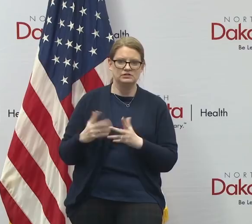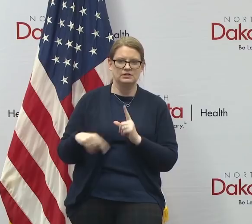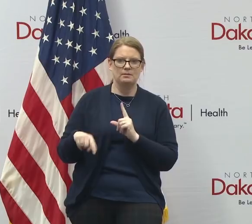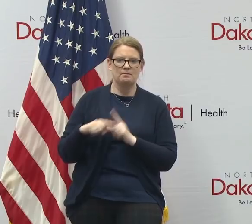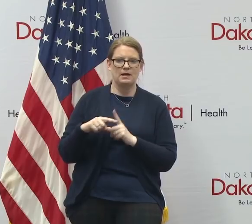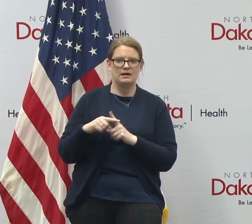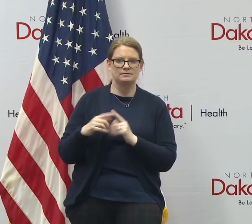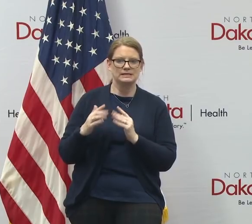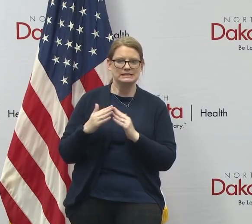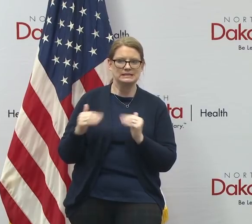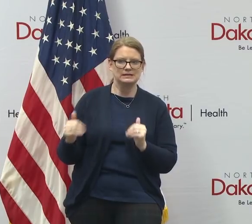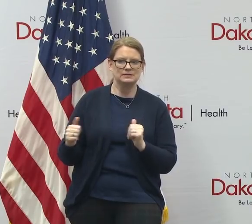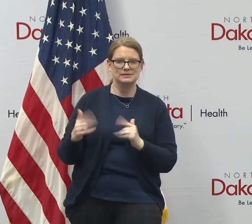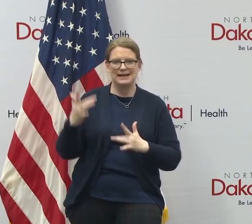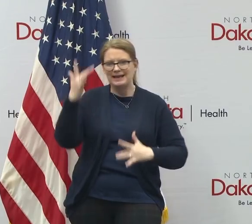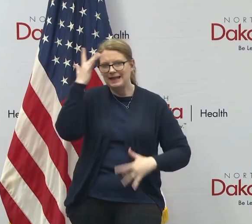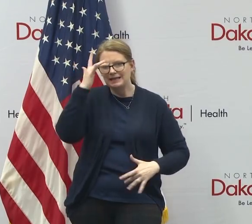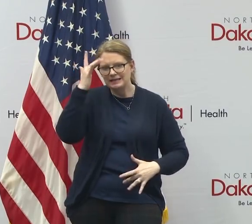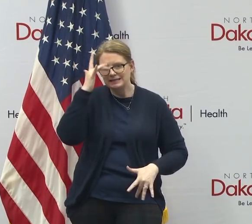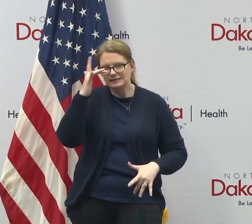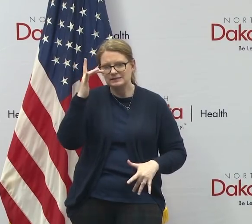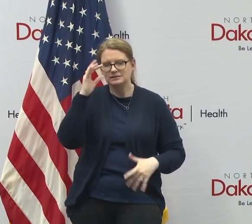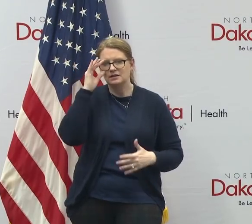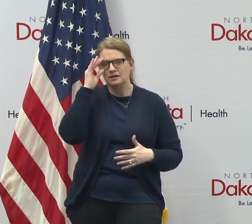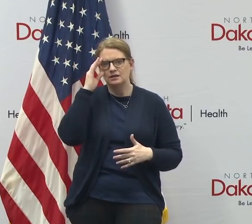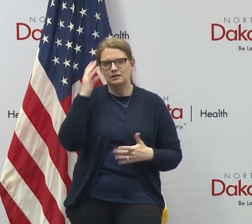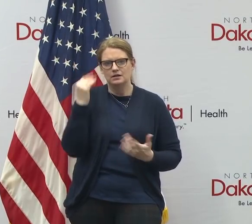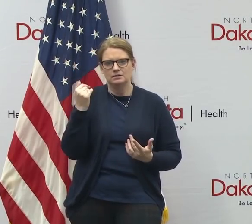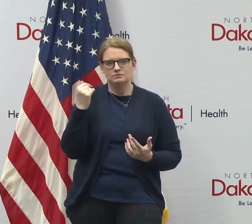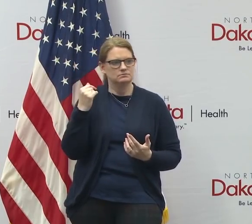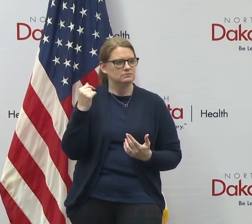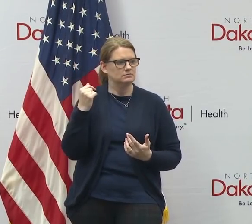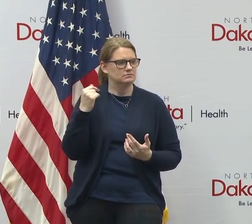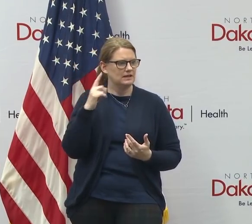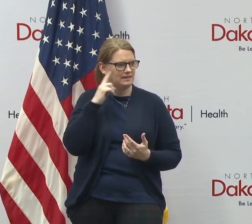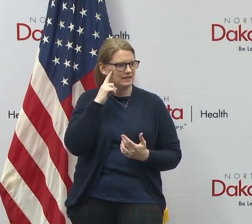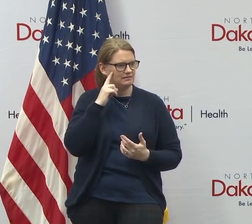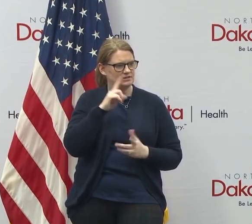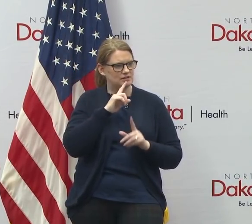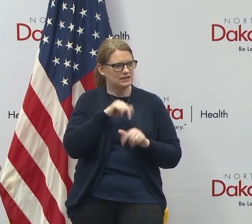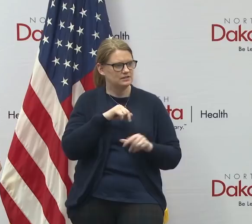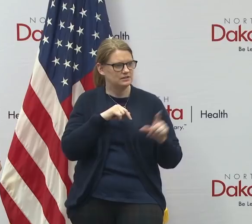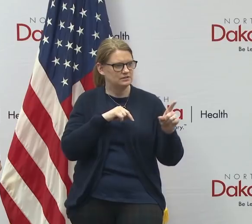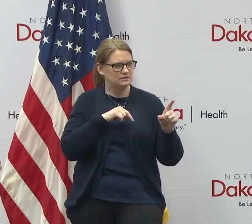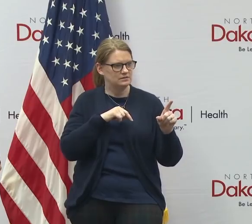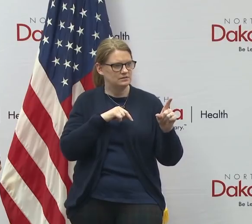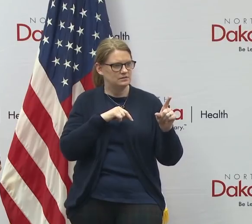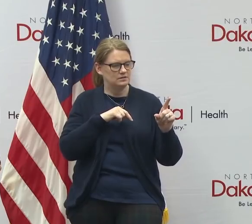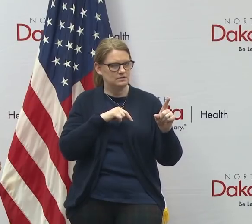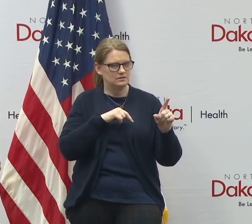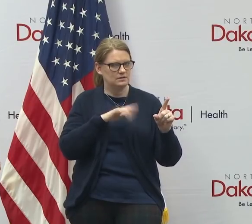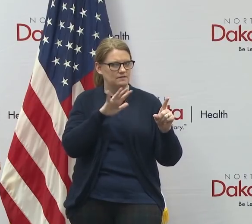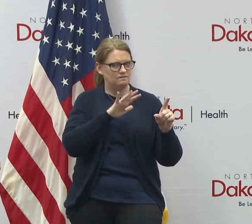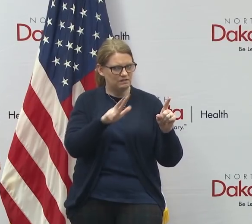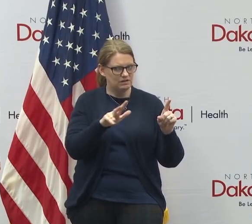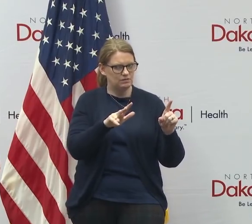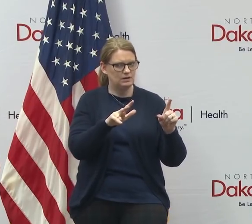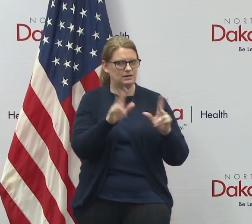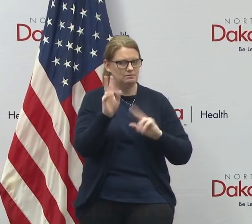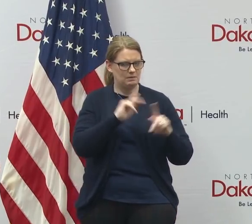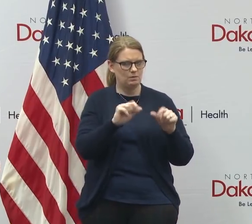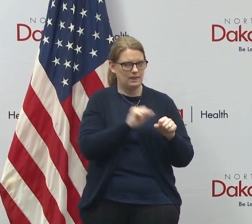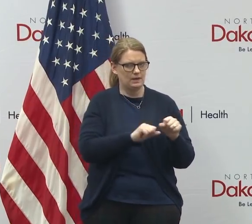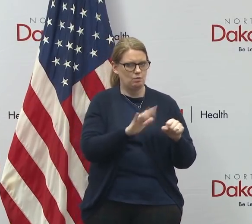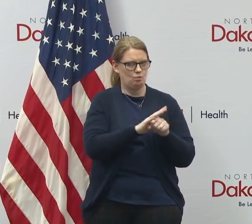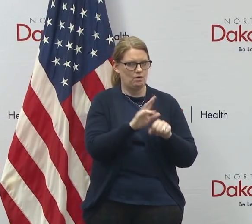positive symptoms and illness, and I think that should cover that. So there are 53 people with coronavirus in North Dakota right